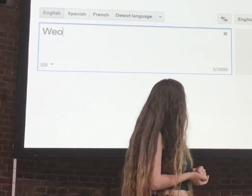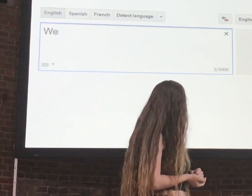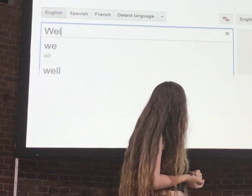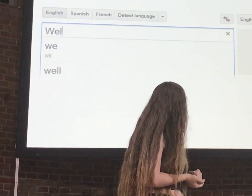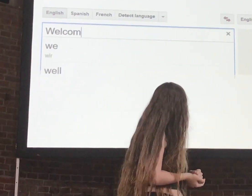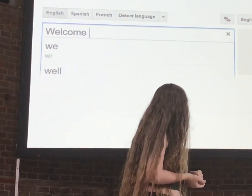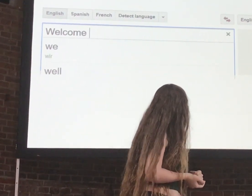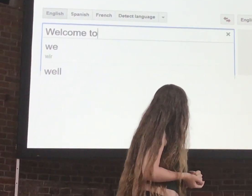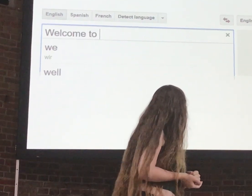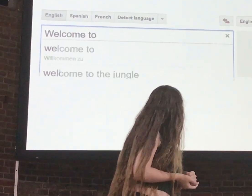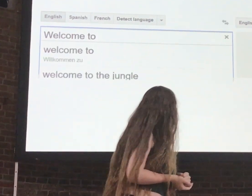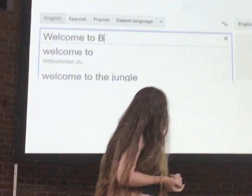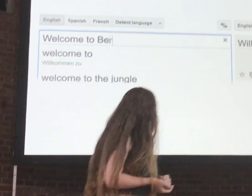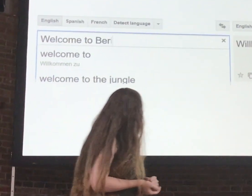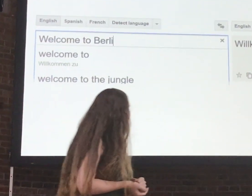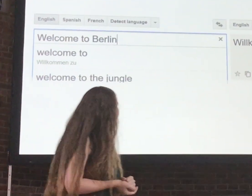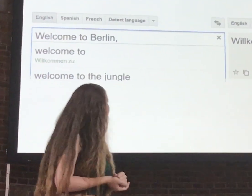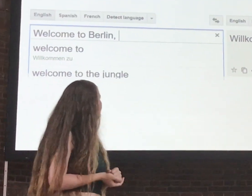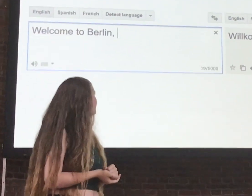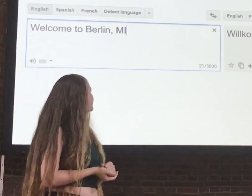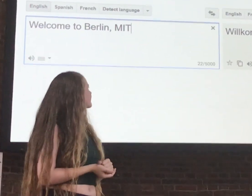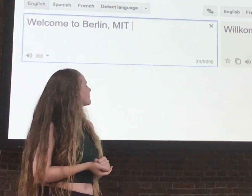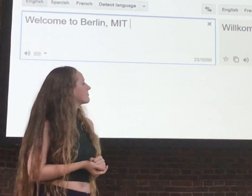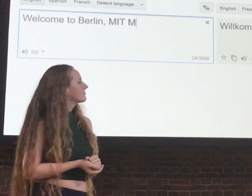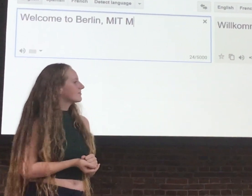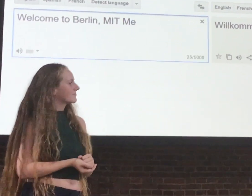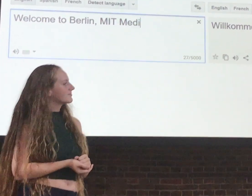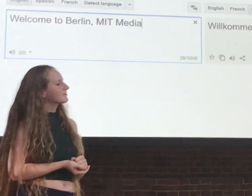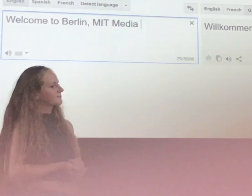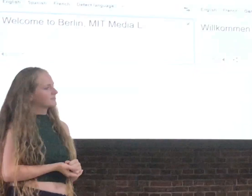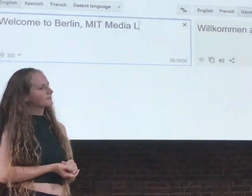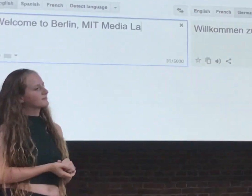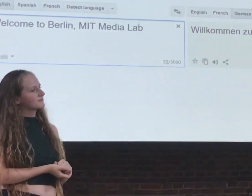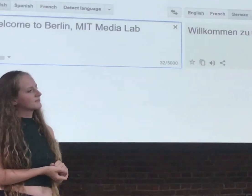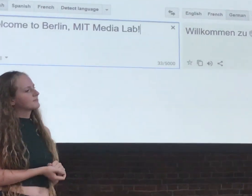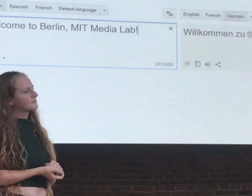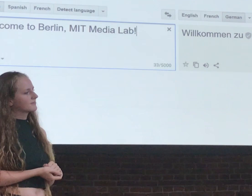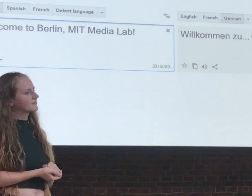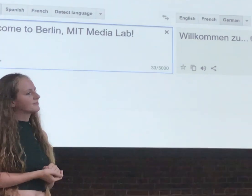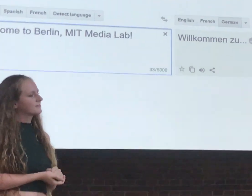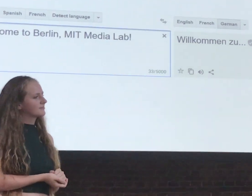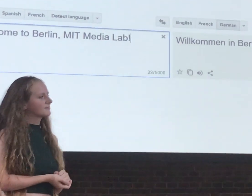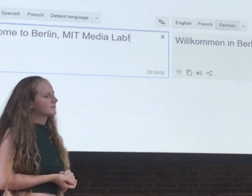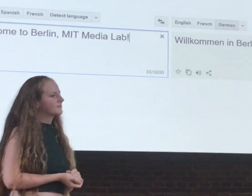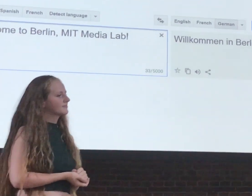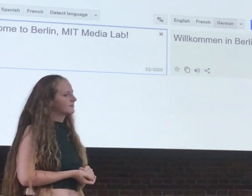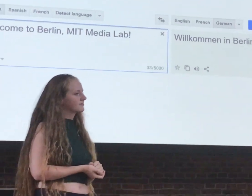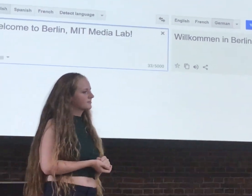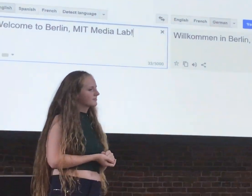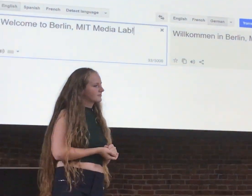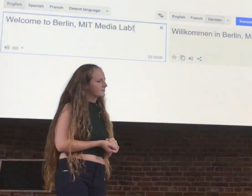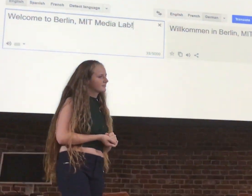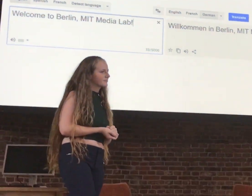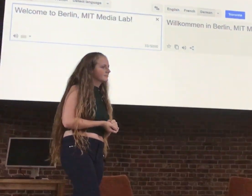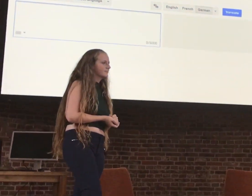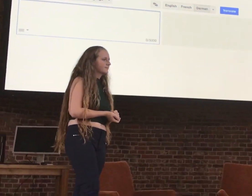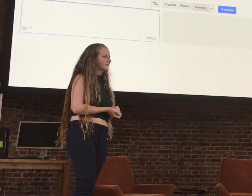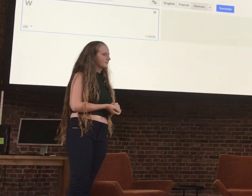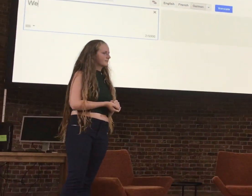So something that I'm sure we're all familiar with is Google Translate. And this works extremely well now for written languages.